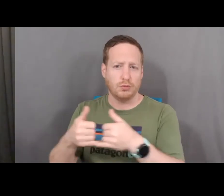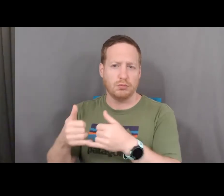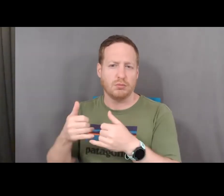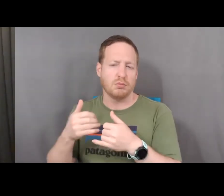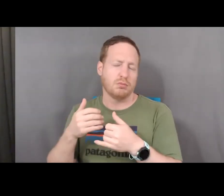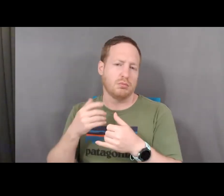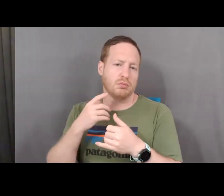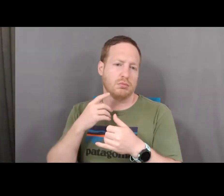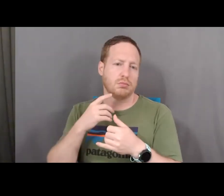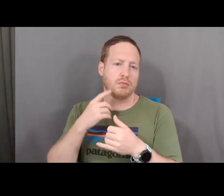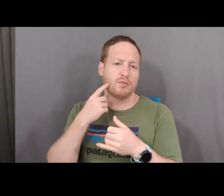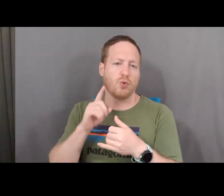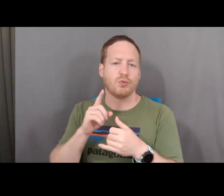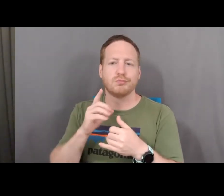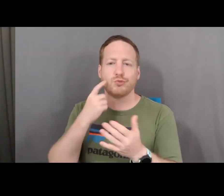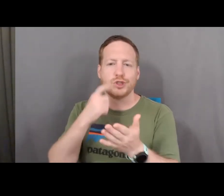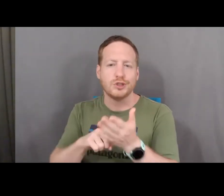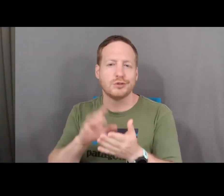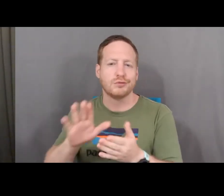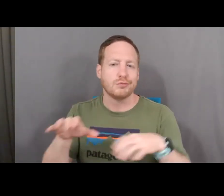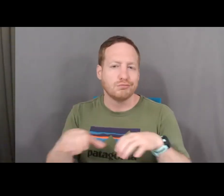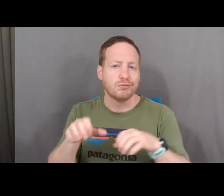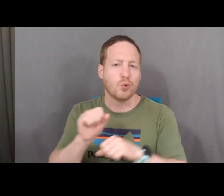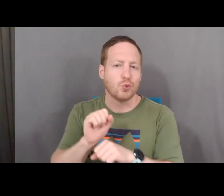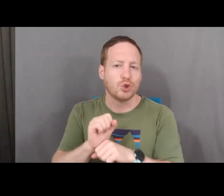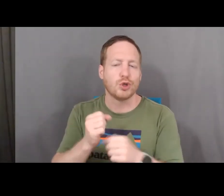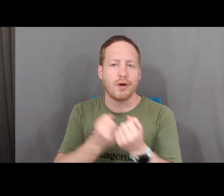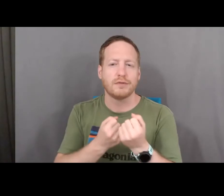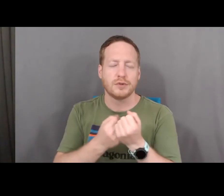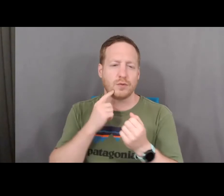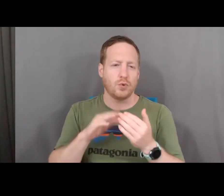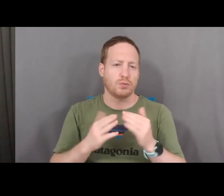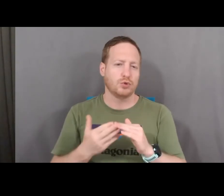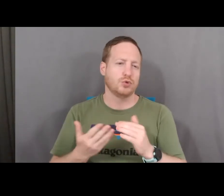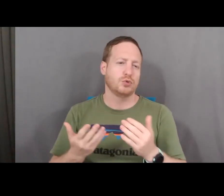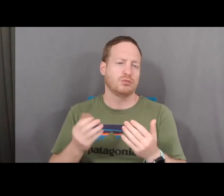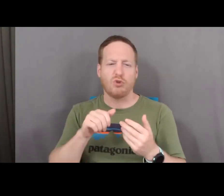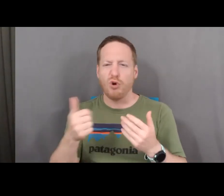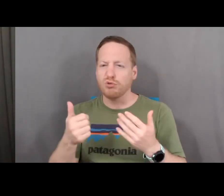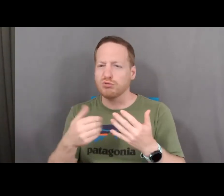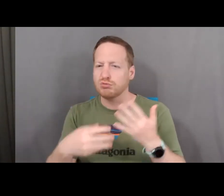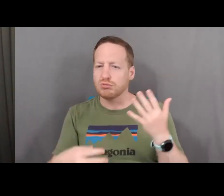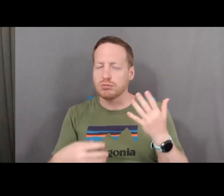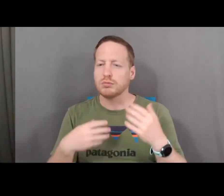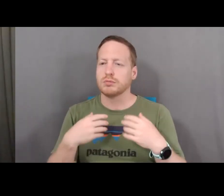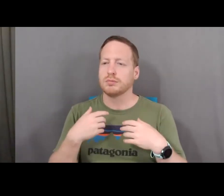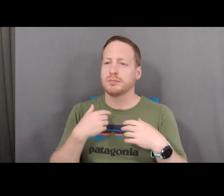vote so that we award those to recognize their work in the community, their advocacy,